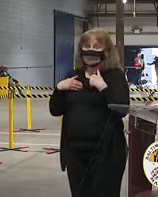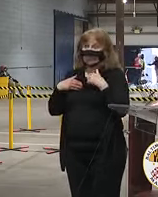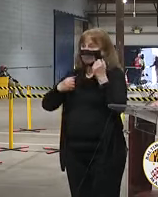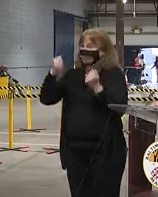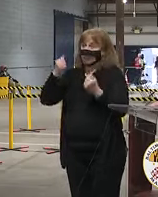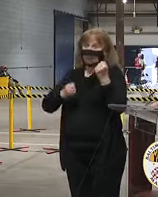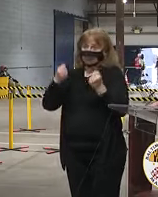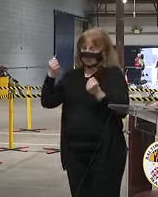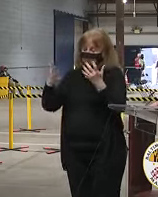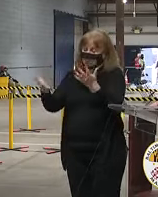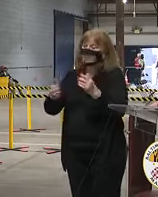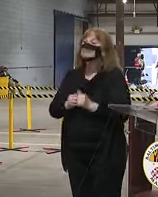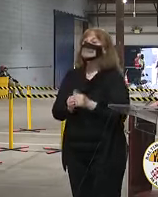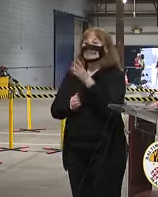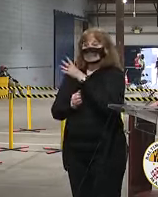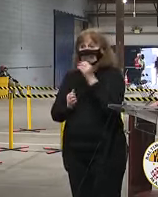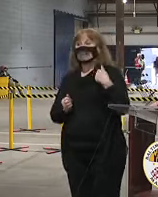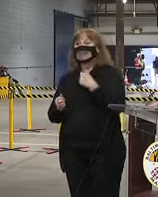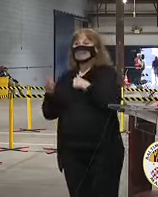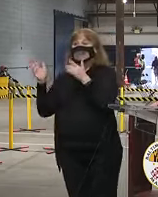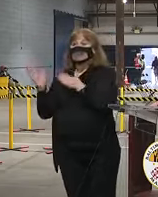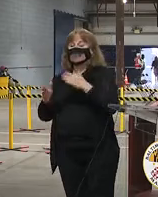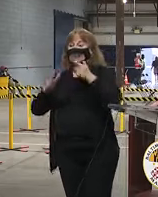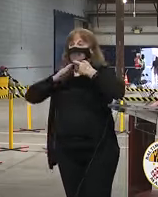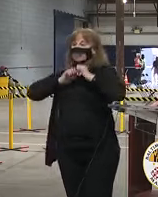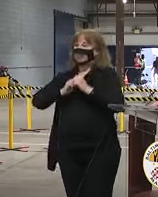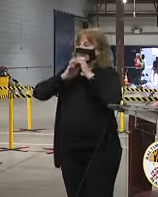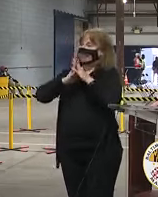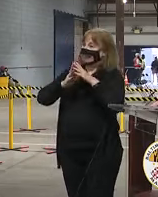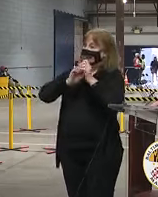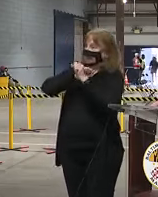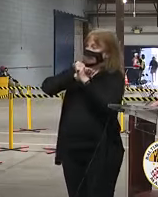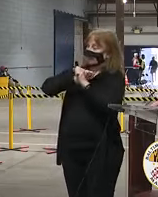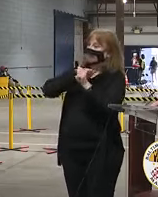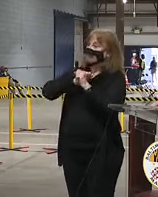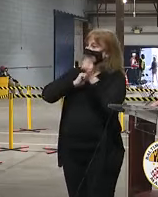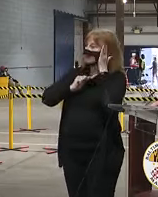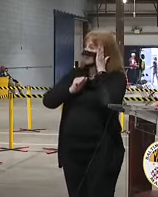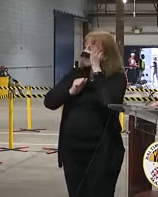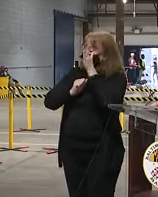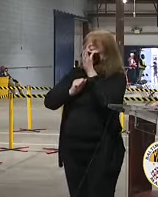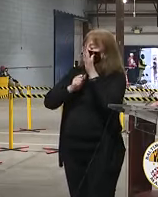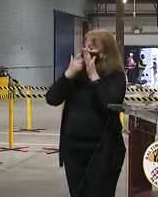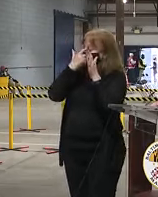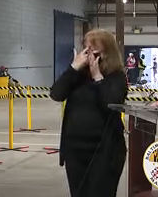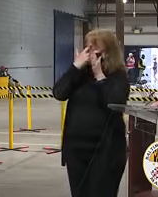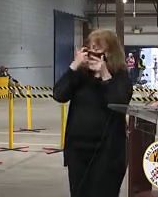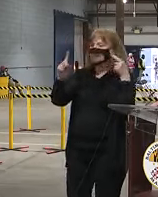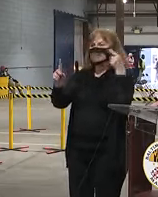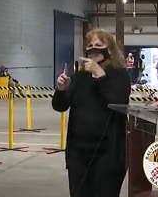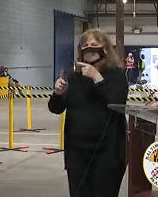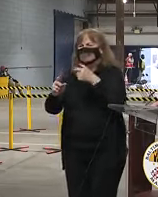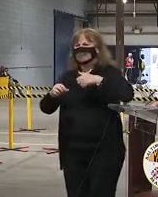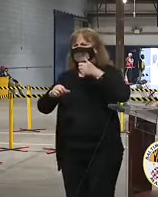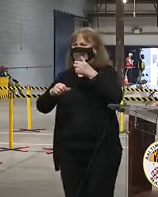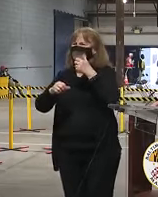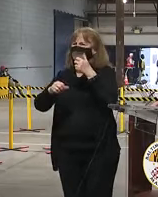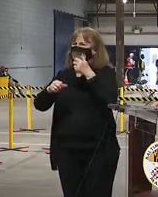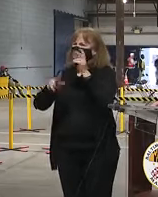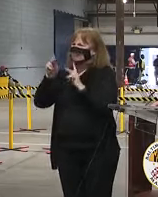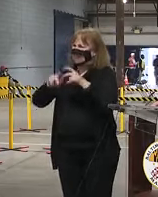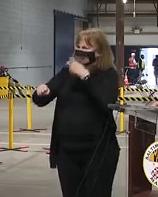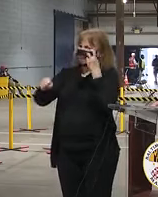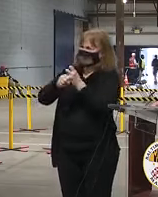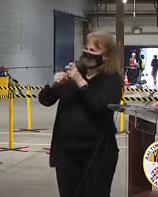to a vehicle. And we're planning to launch a campaign in the near future that will be targeted to our harder-to-reach communities and